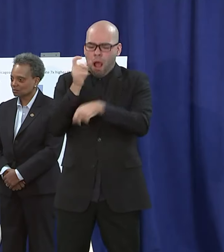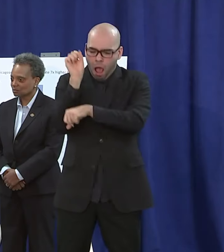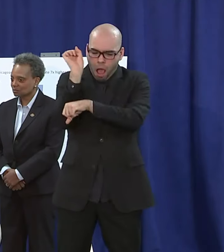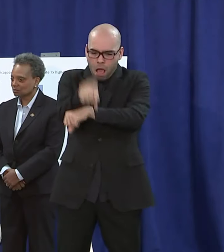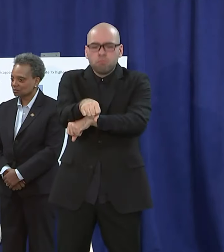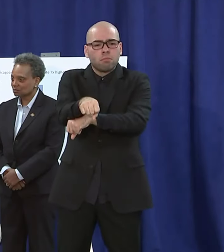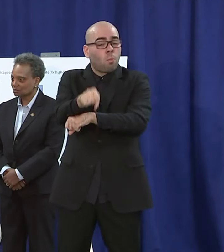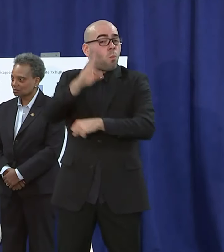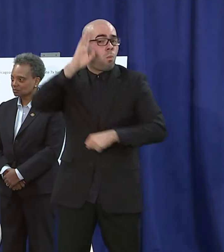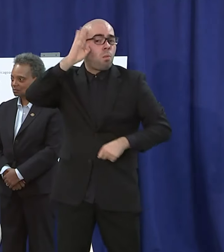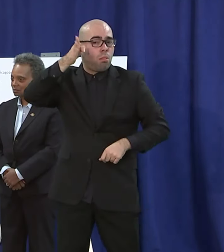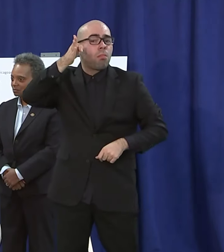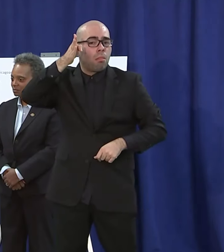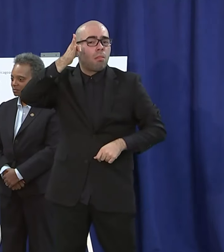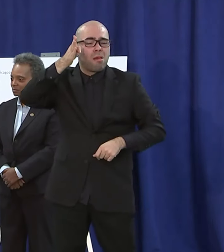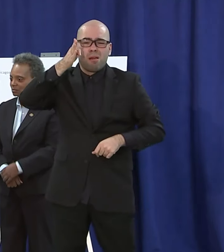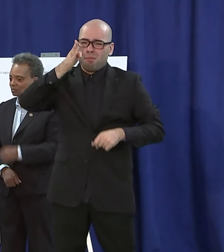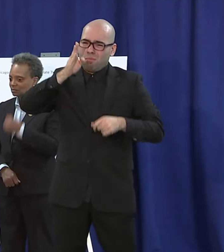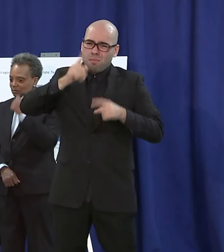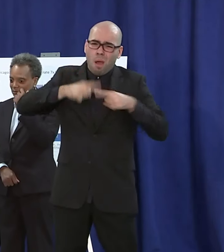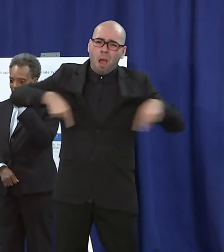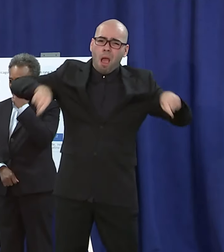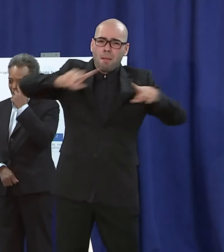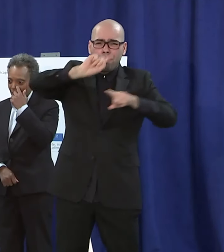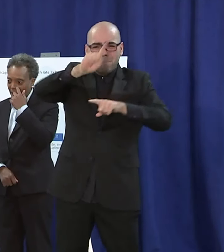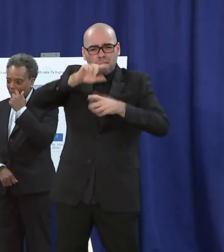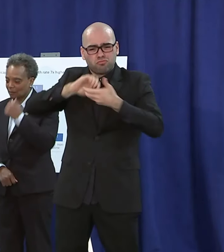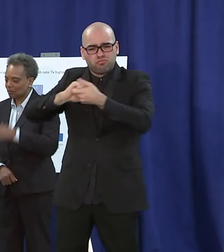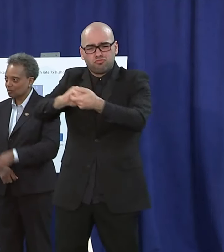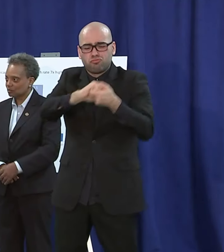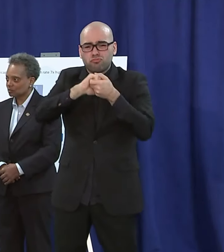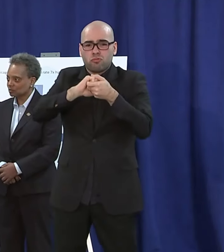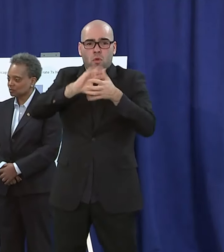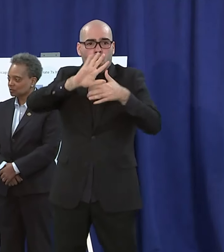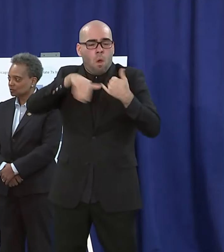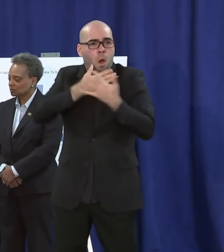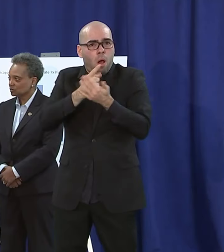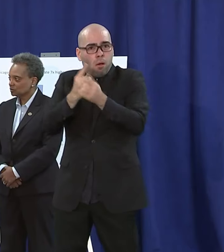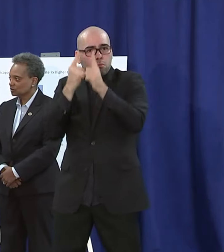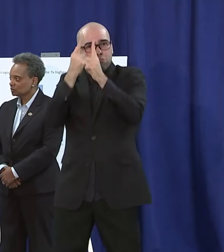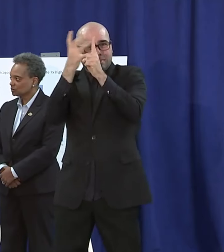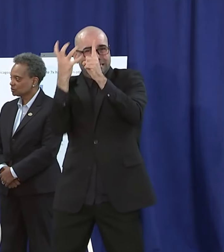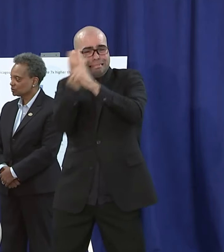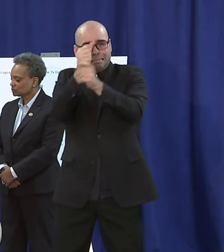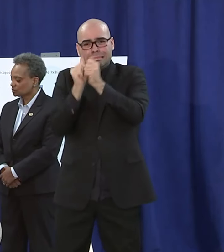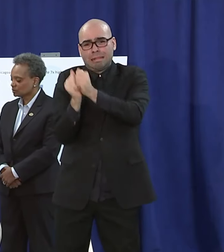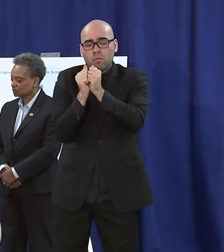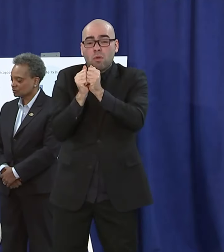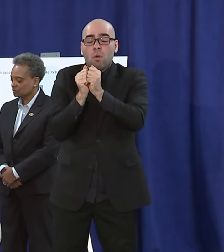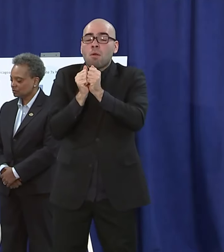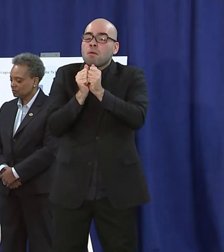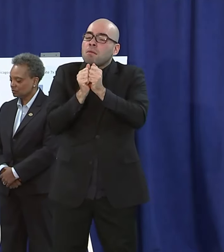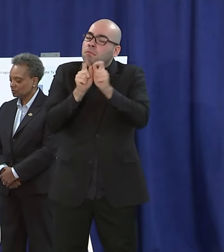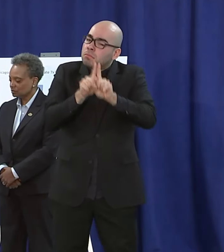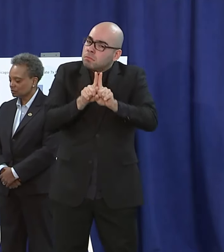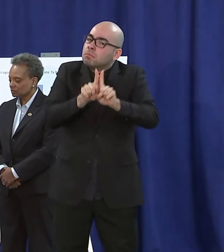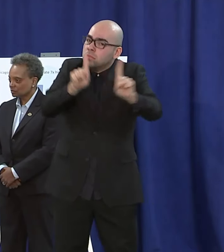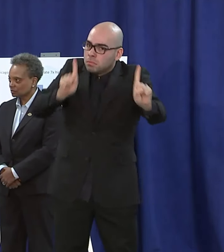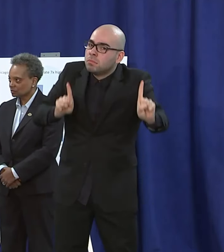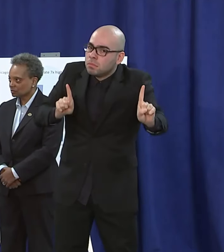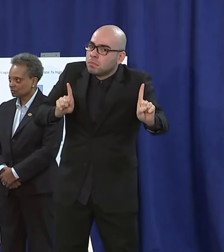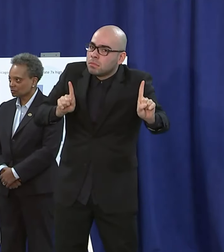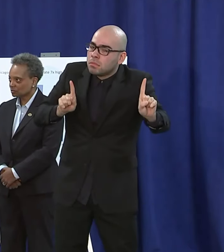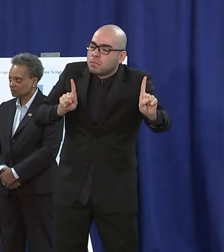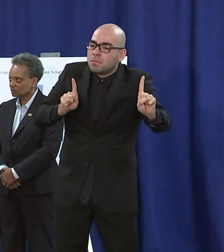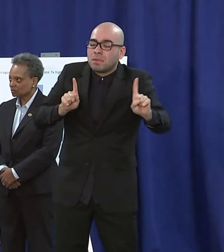make that commitment, to do what's necessary, to isolate ourselves for a little while longer. It's been